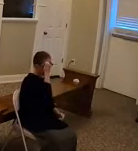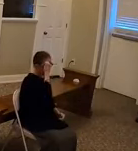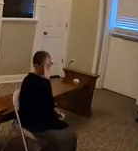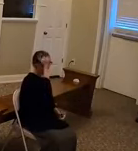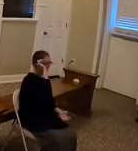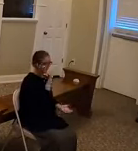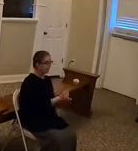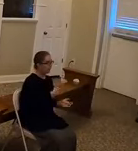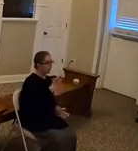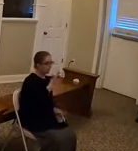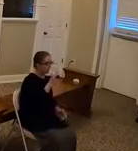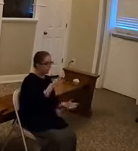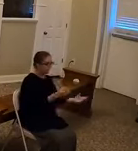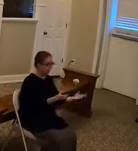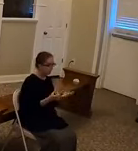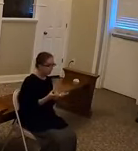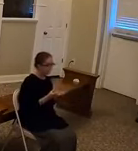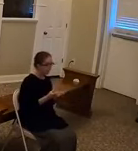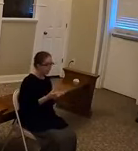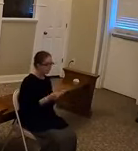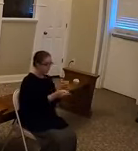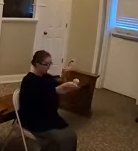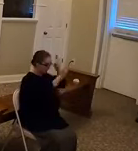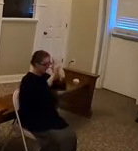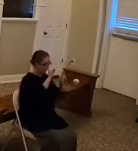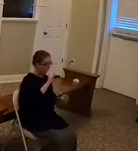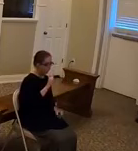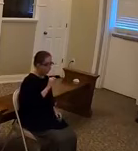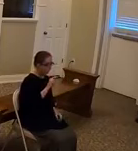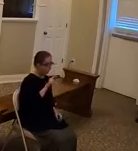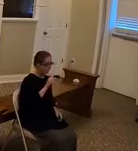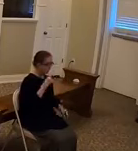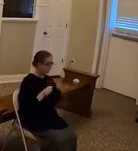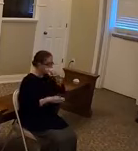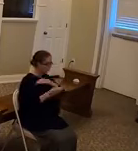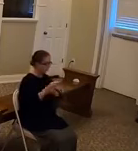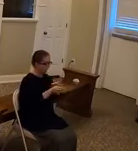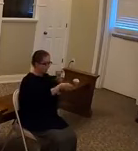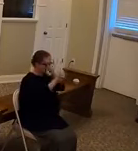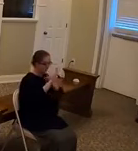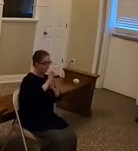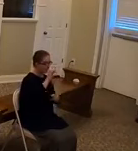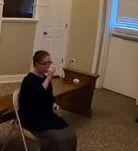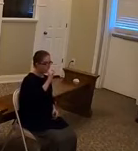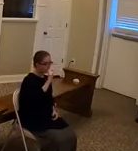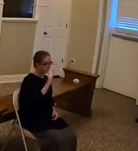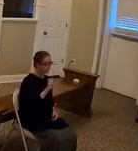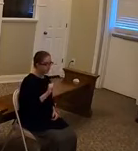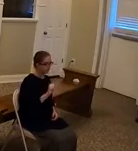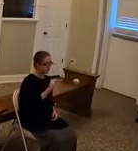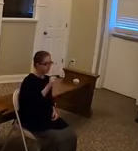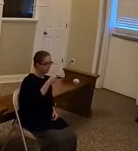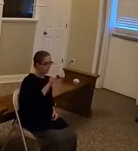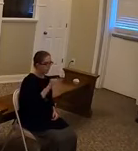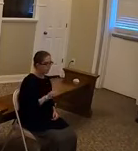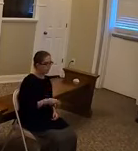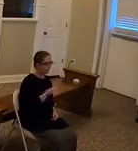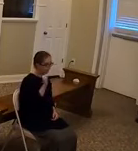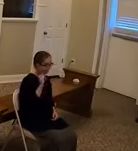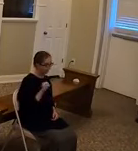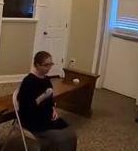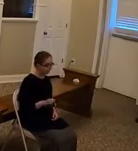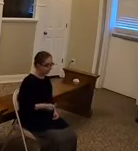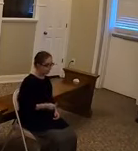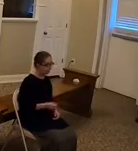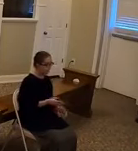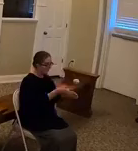that David wants to honor, amen, Saul's legacy. He wants to honor Jonathan, amen, and so